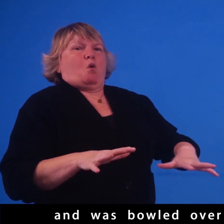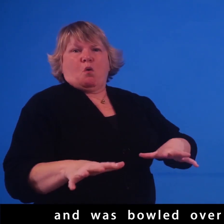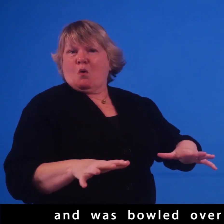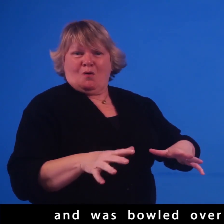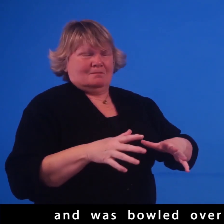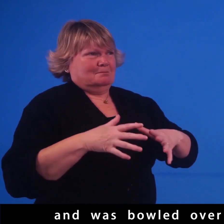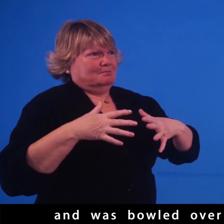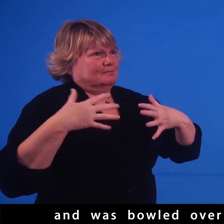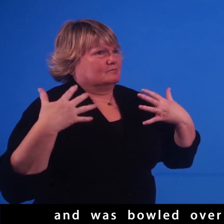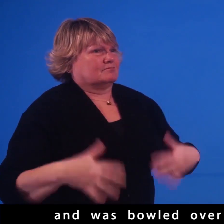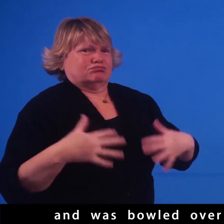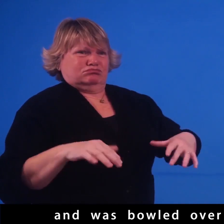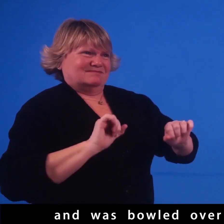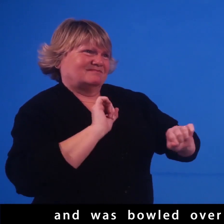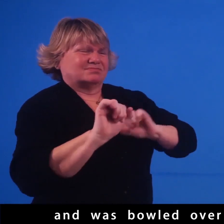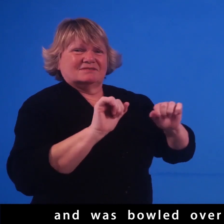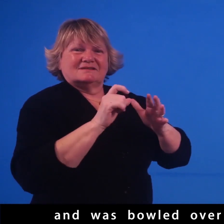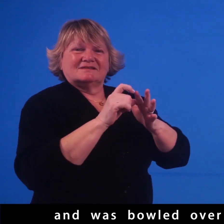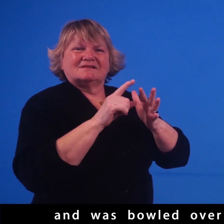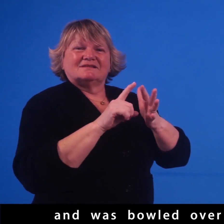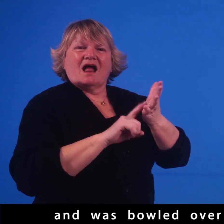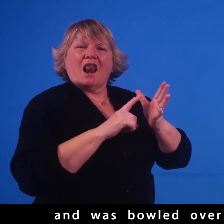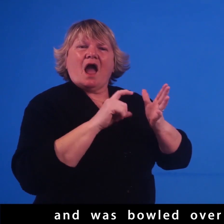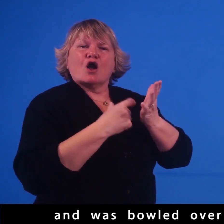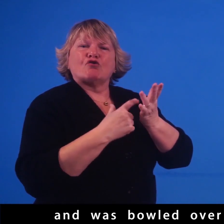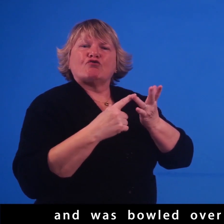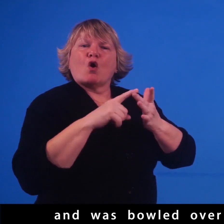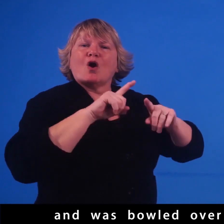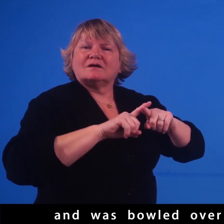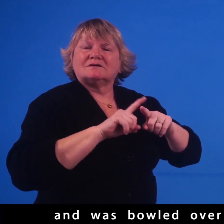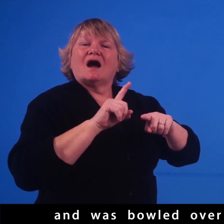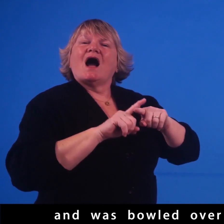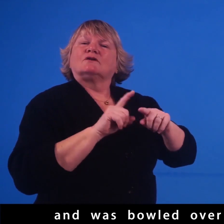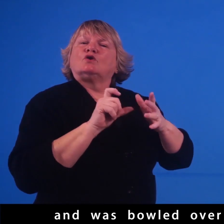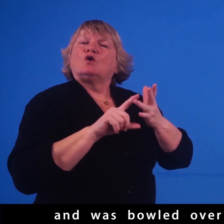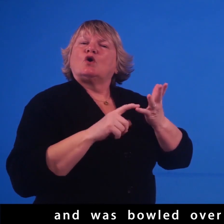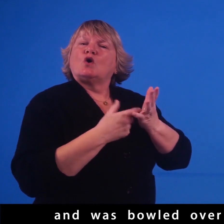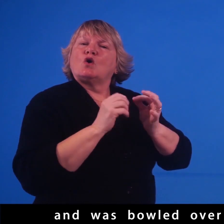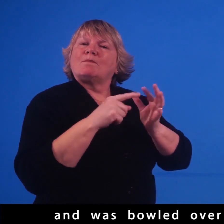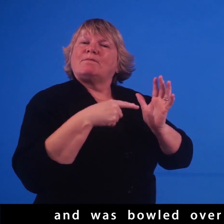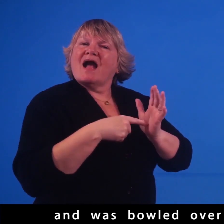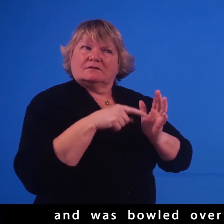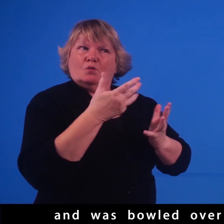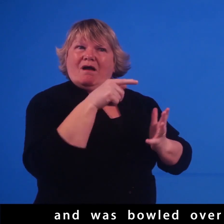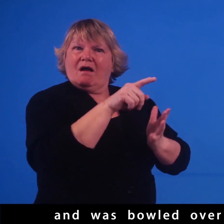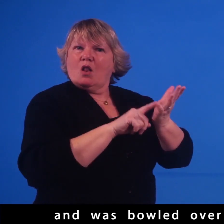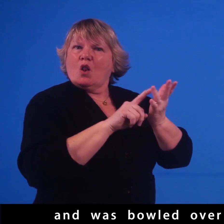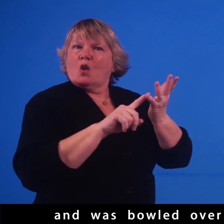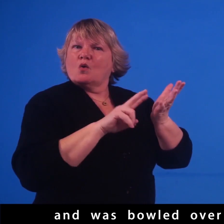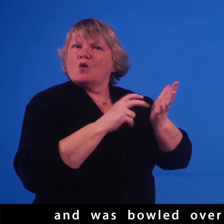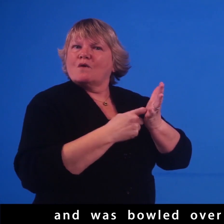bowled over by the great machines of Delacroix and Courbet in the Louvre.